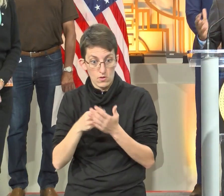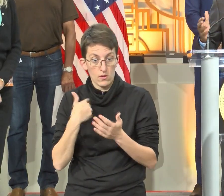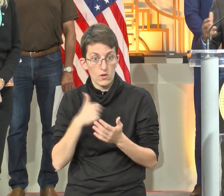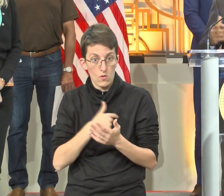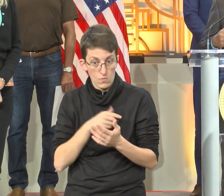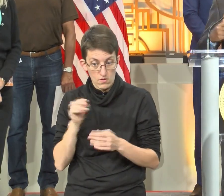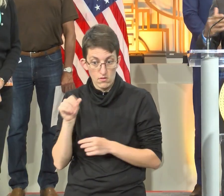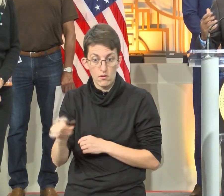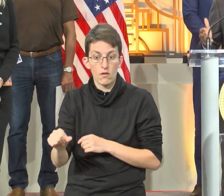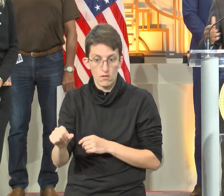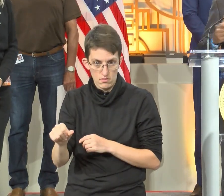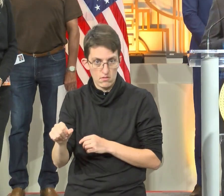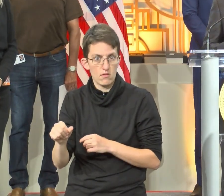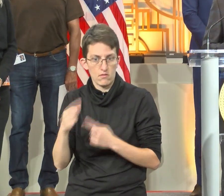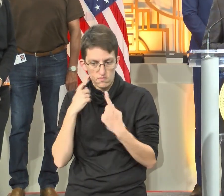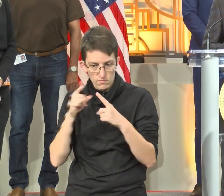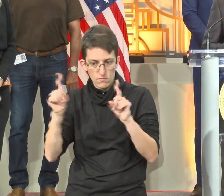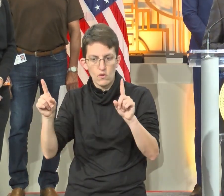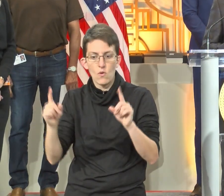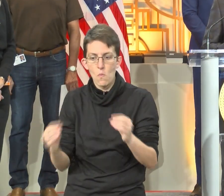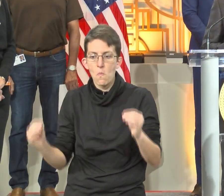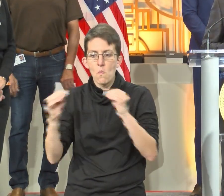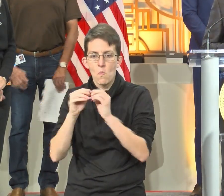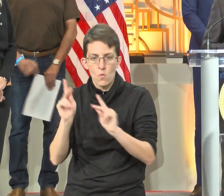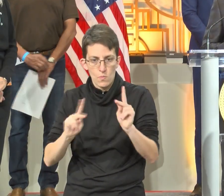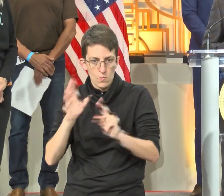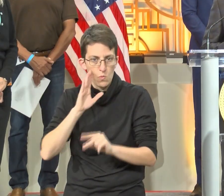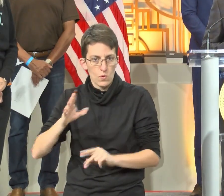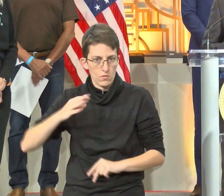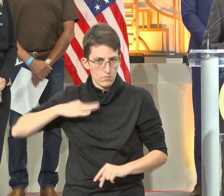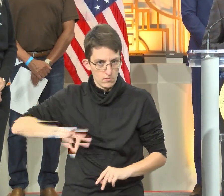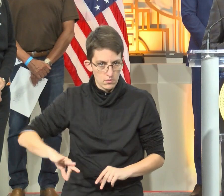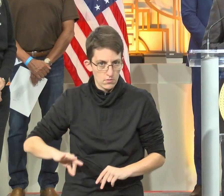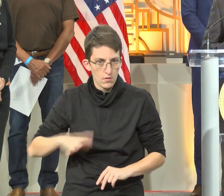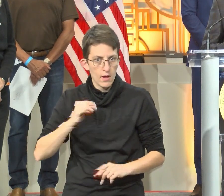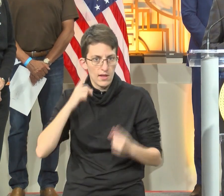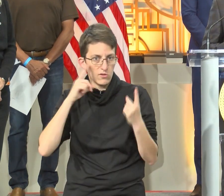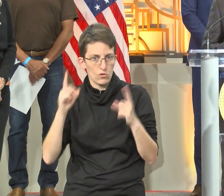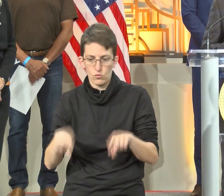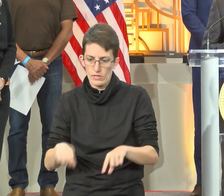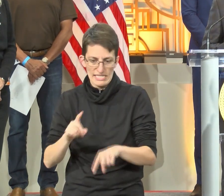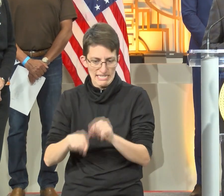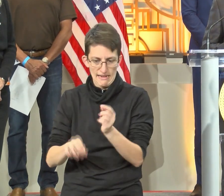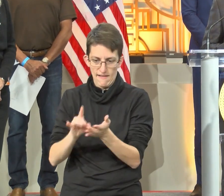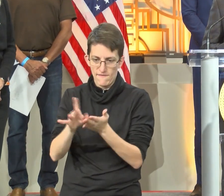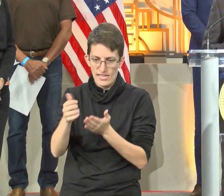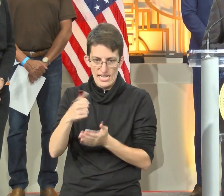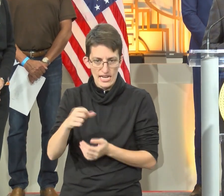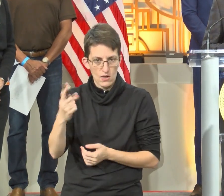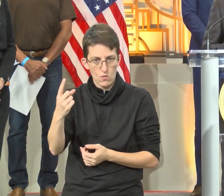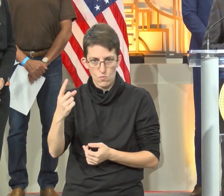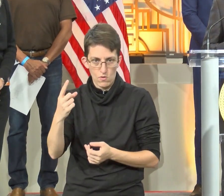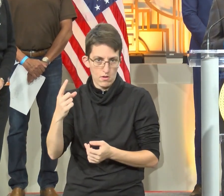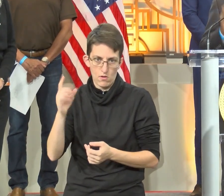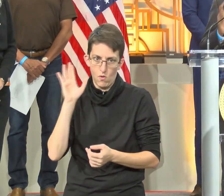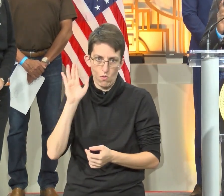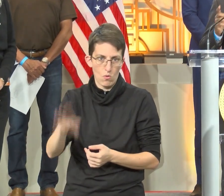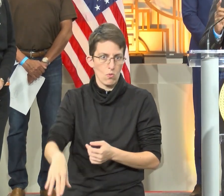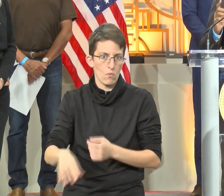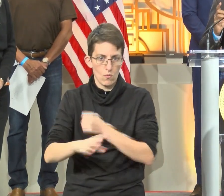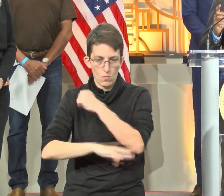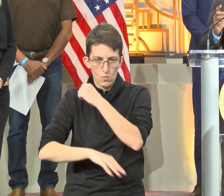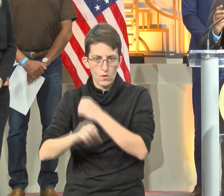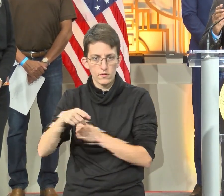even further. Even more people will receive the benefit, and then they're agreeing not to evict anyone through the month of September. Let